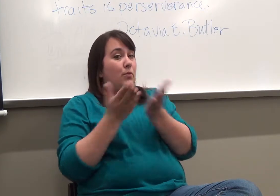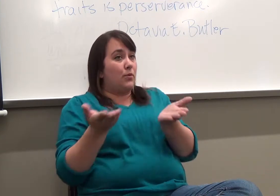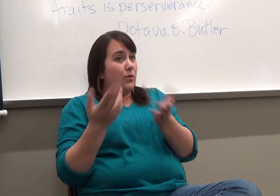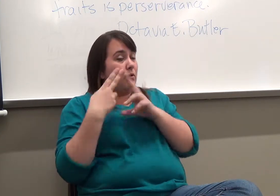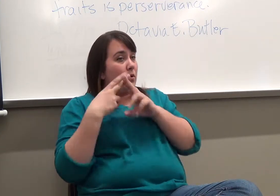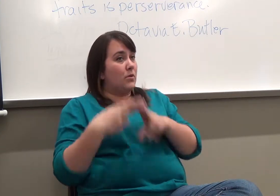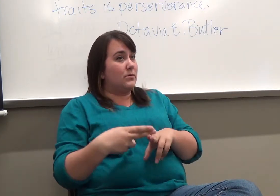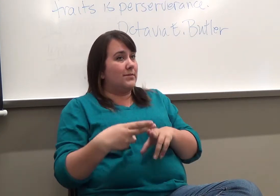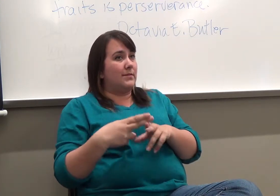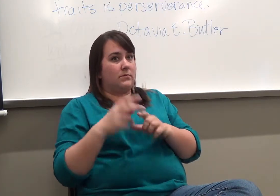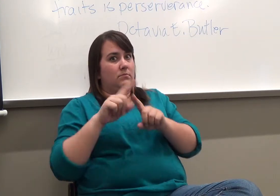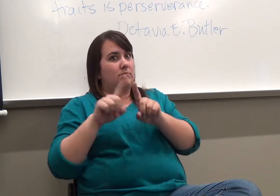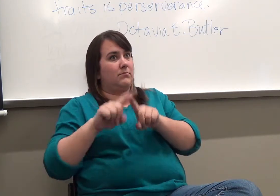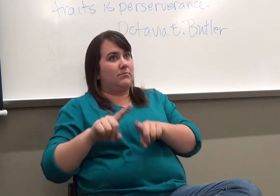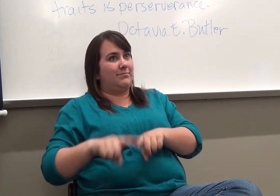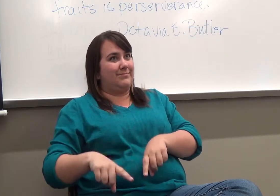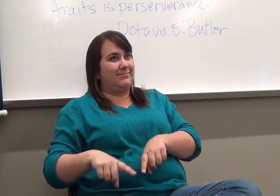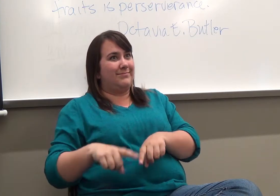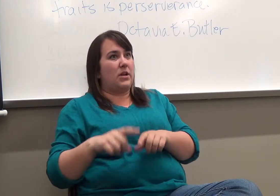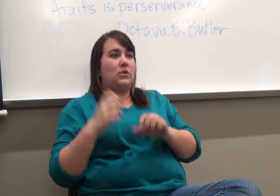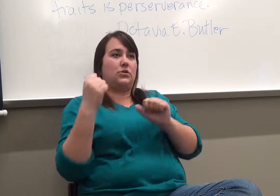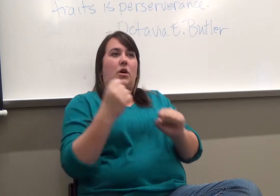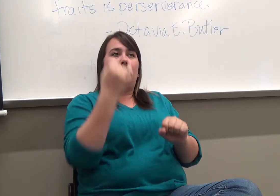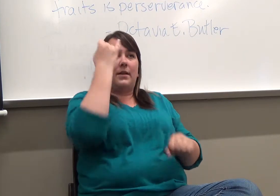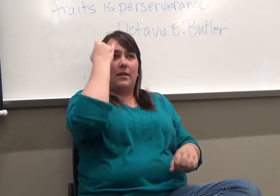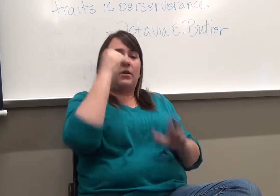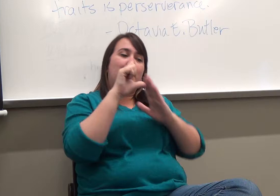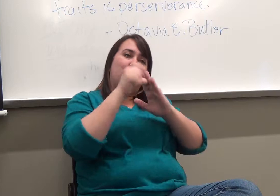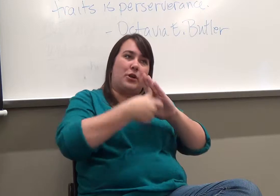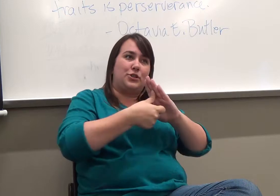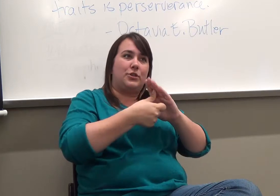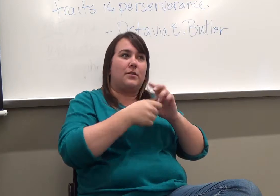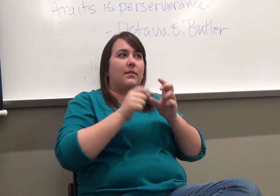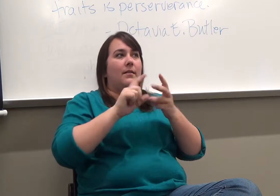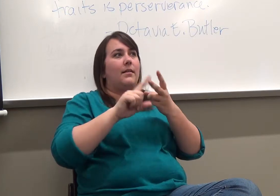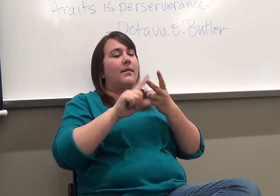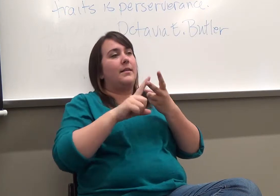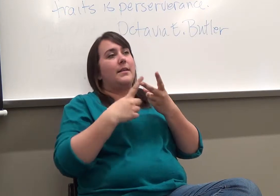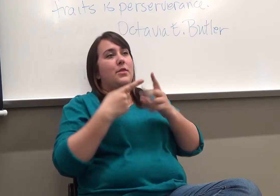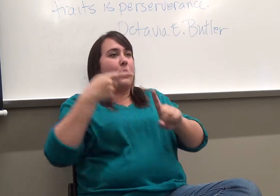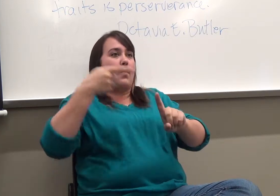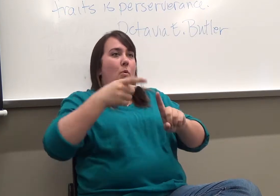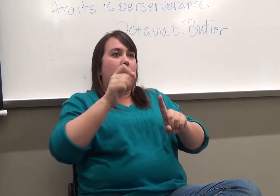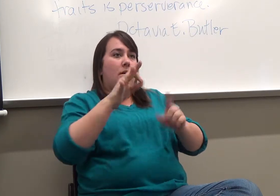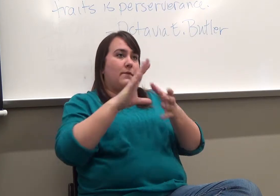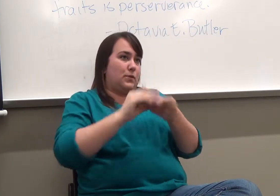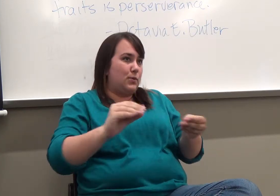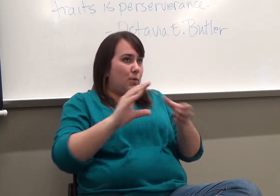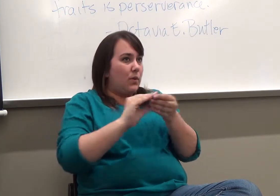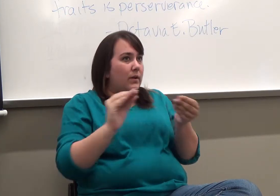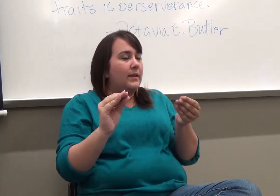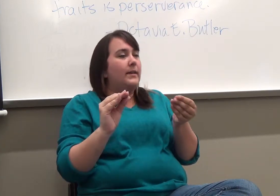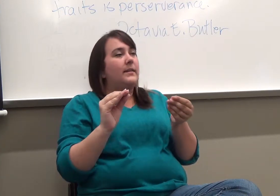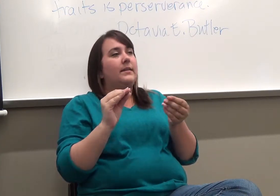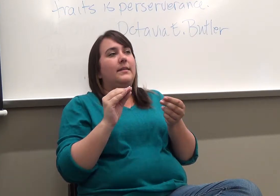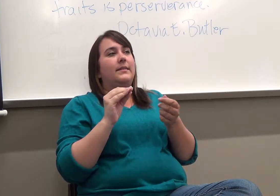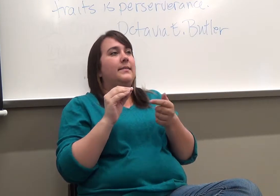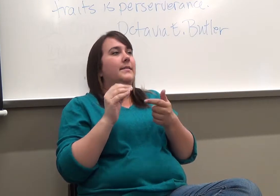a number of things. It calls it a dominant impression, it calls it the point of the story, and in the chapter we're